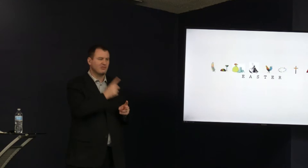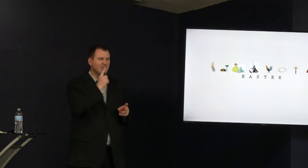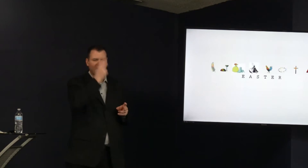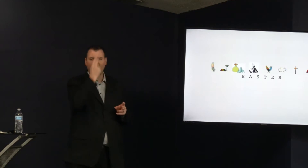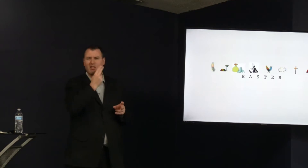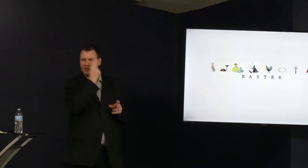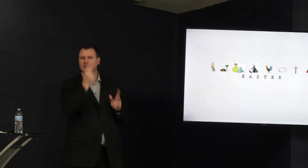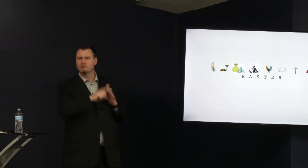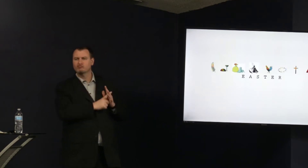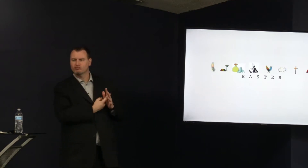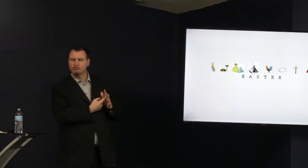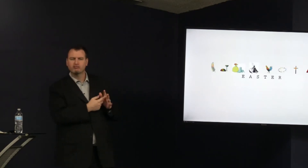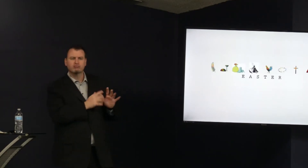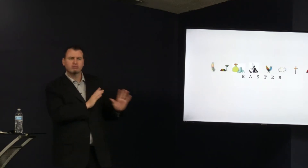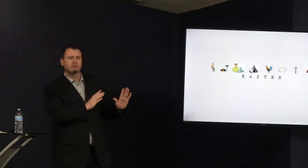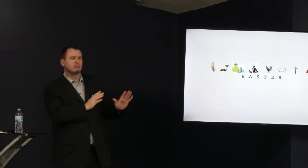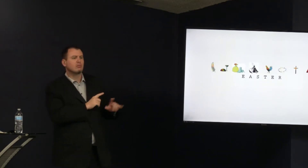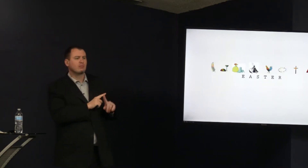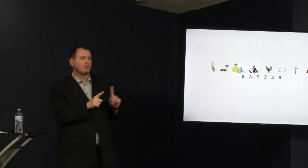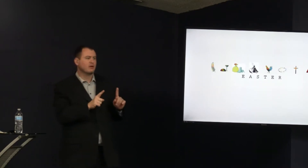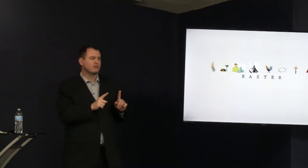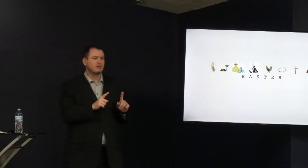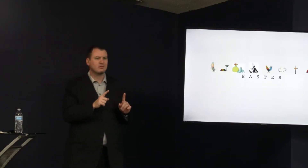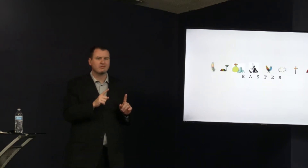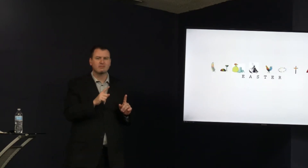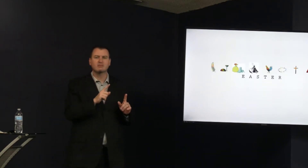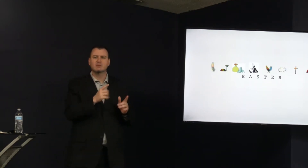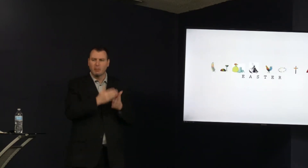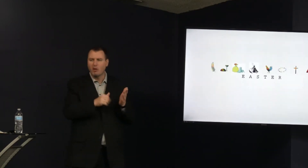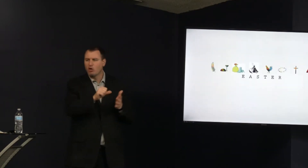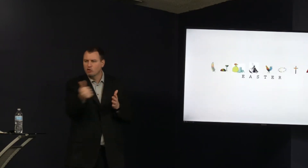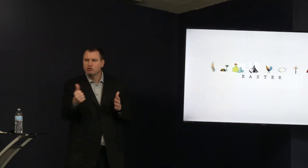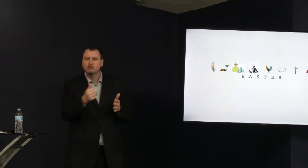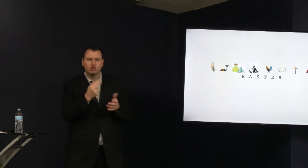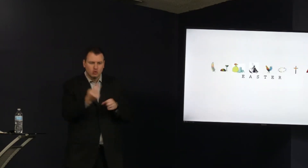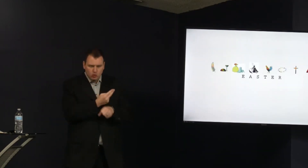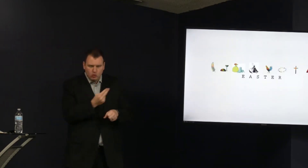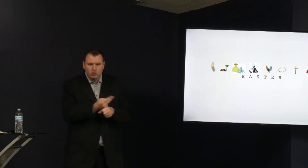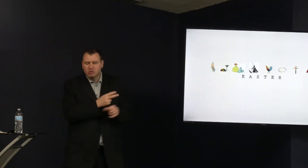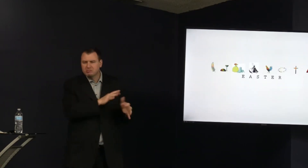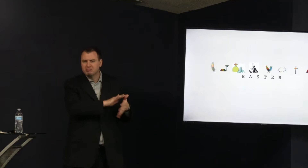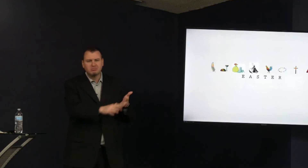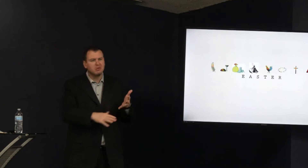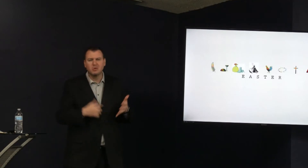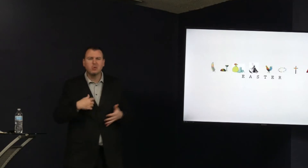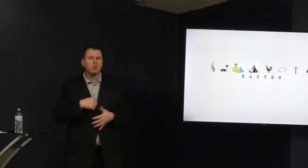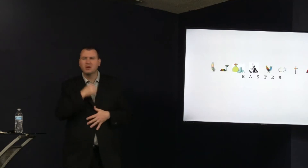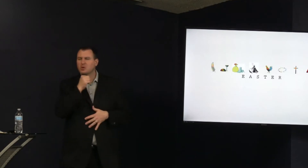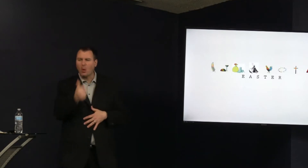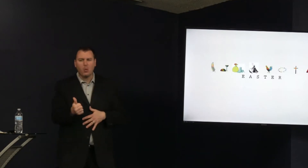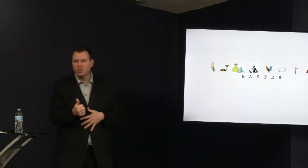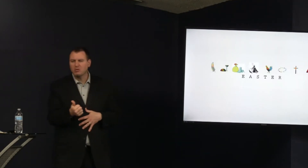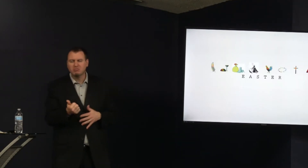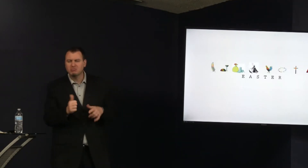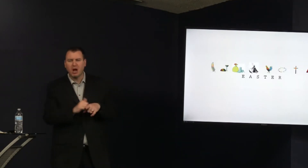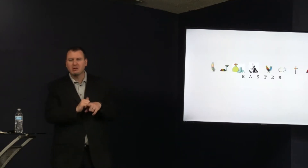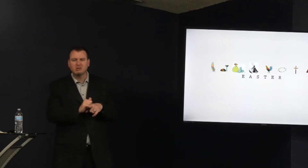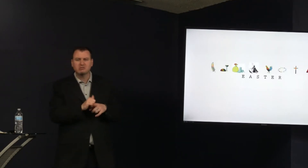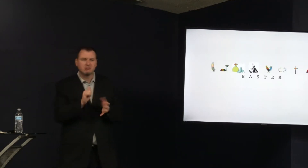know, however they figure it out. It's really a Catholic, originated with Catholicism, and